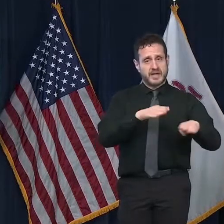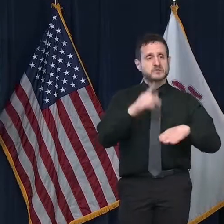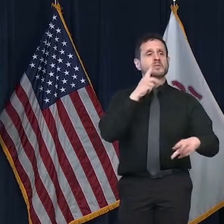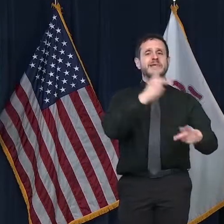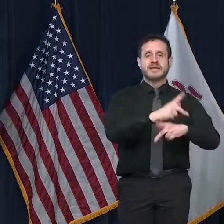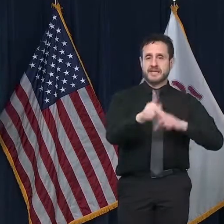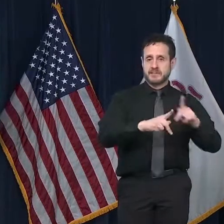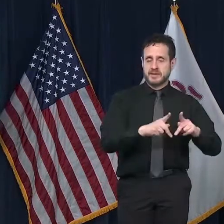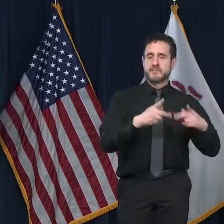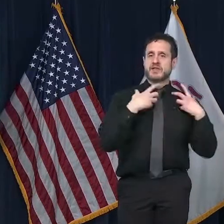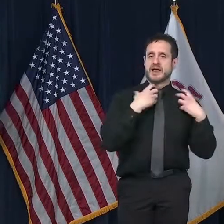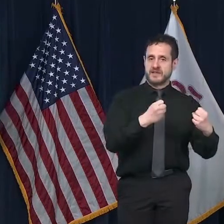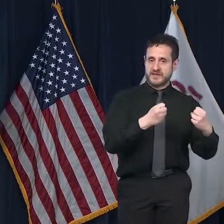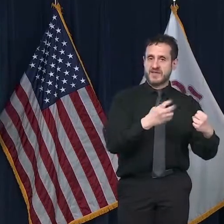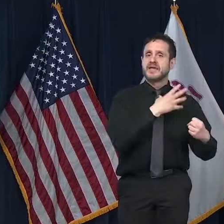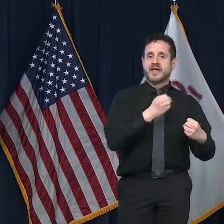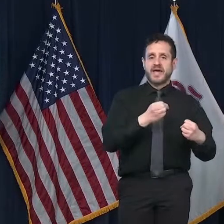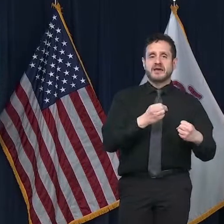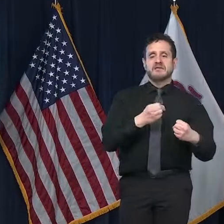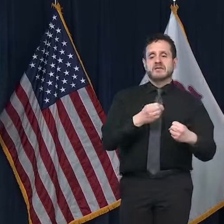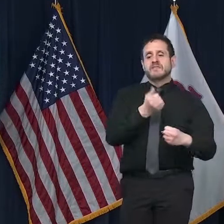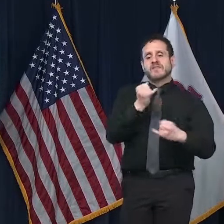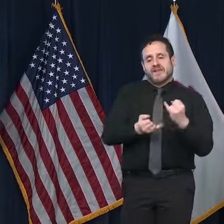of the pandemic together.